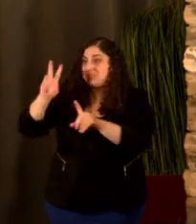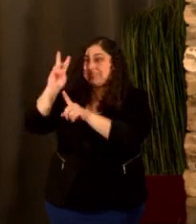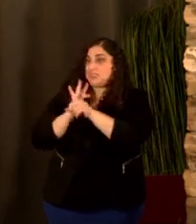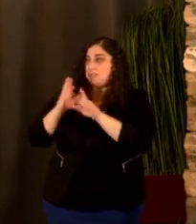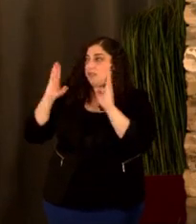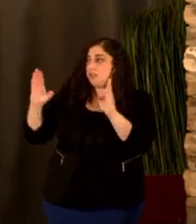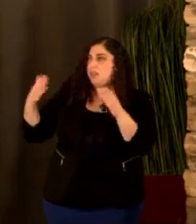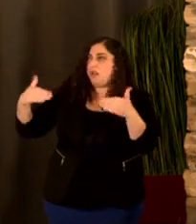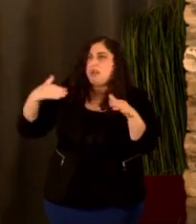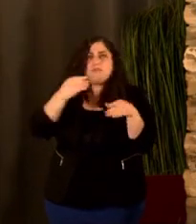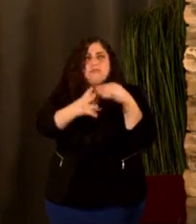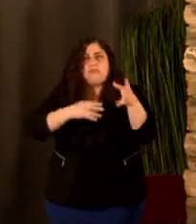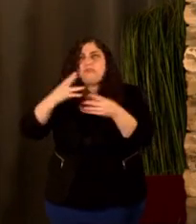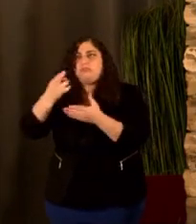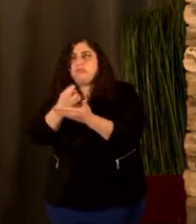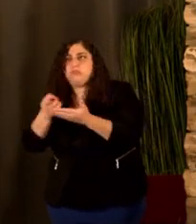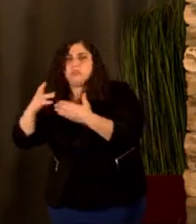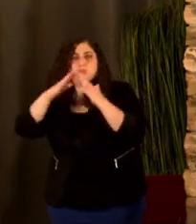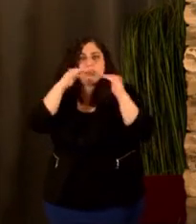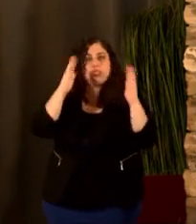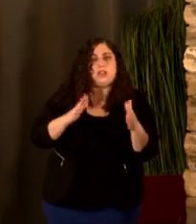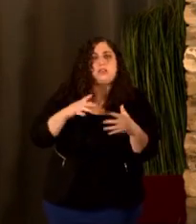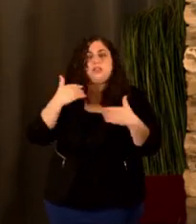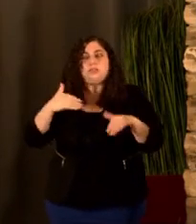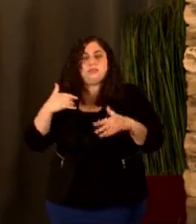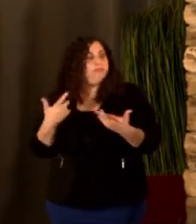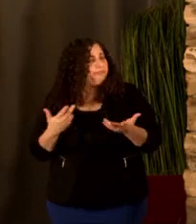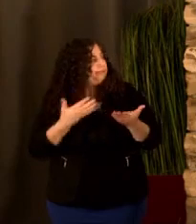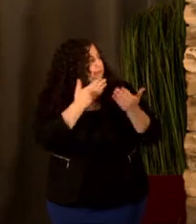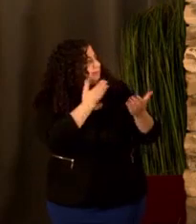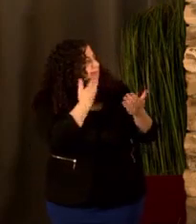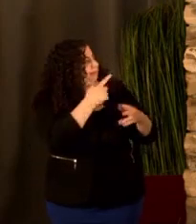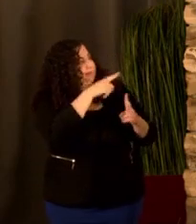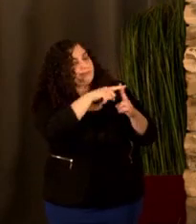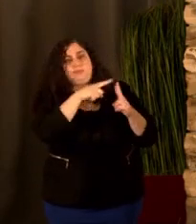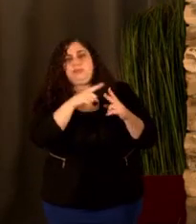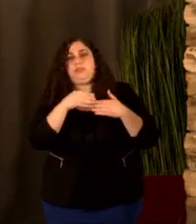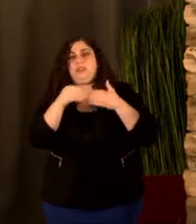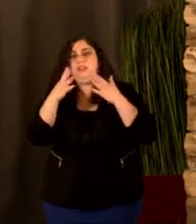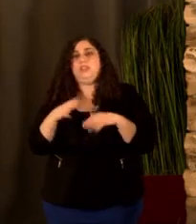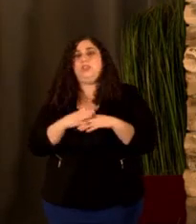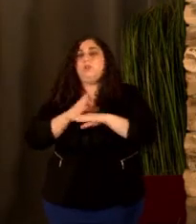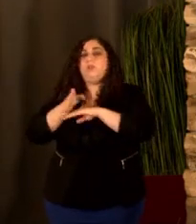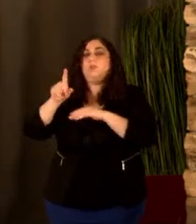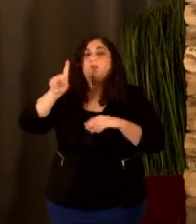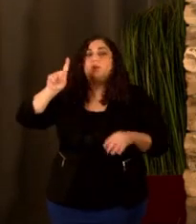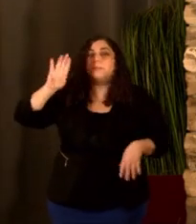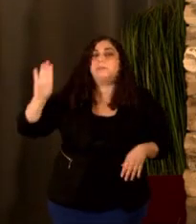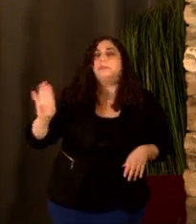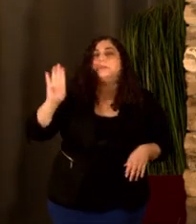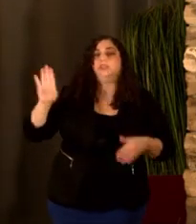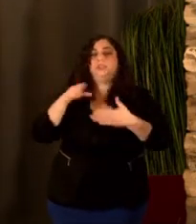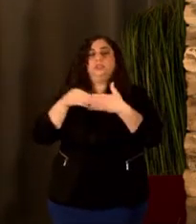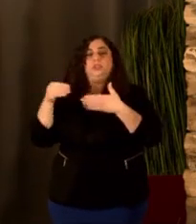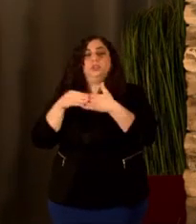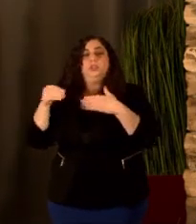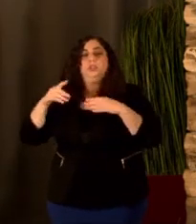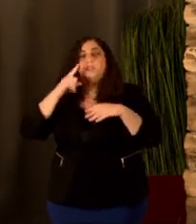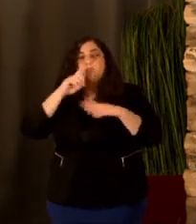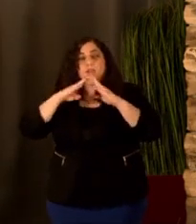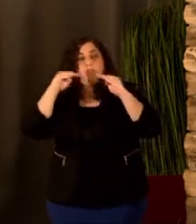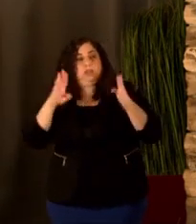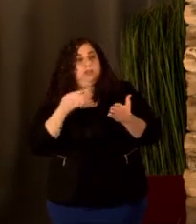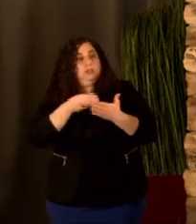being there front and center when we secured over $1 billion in our housing budget last year. At the